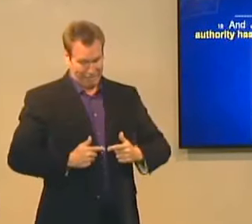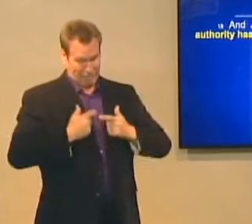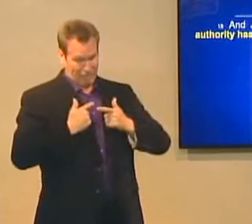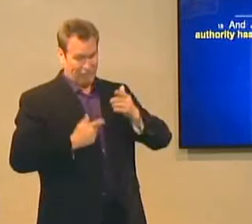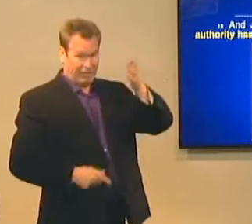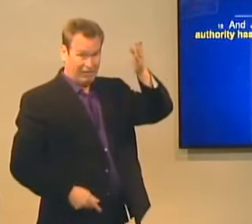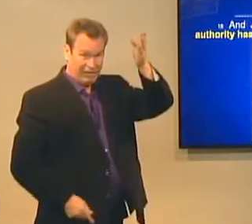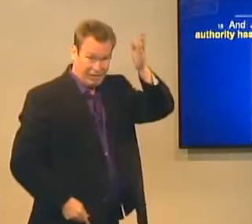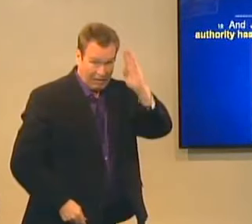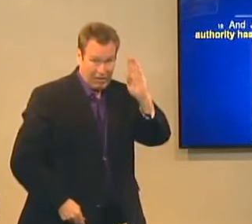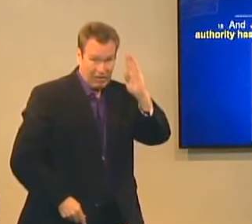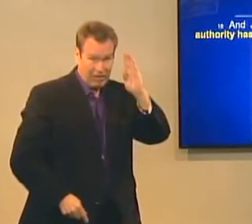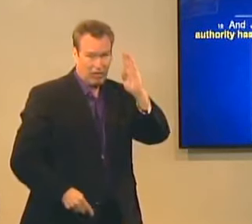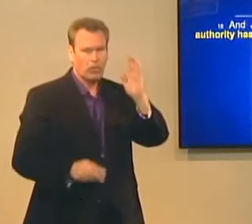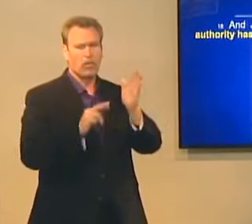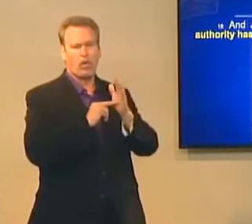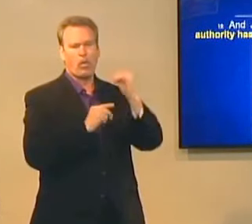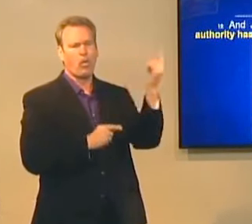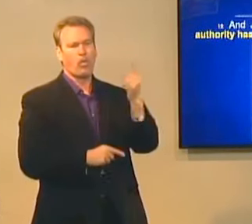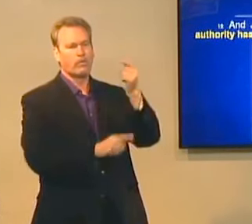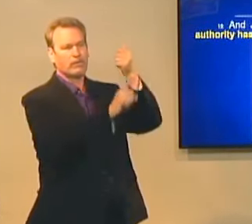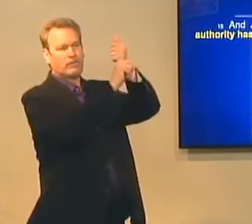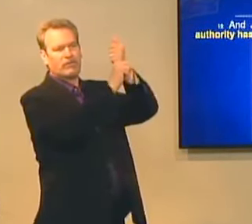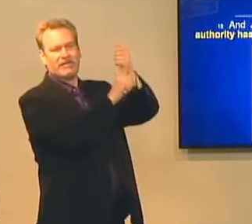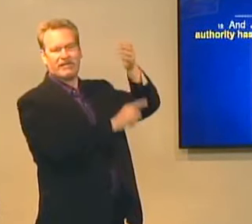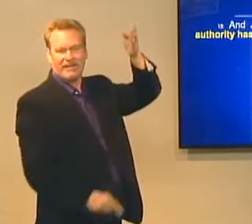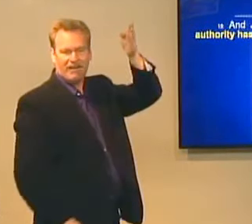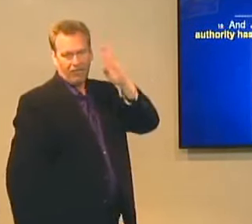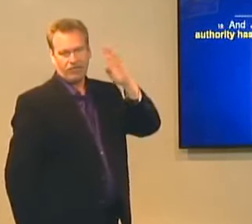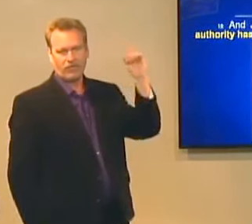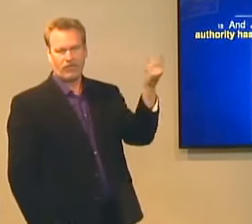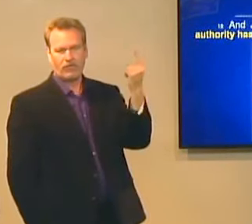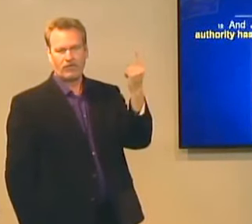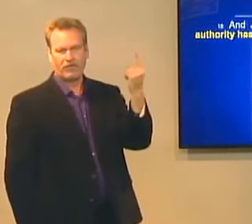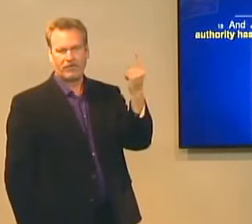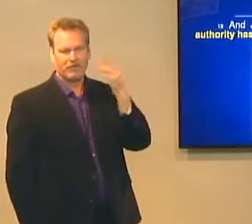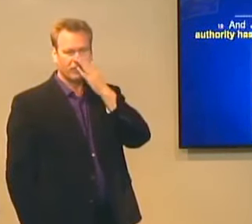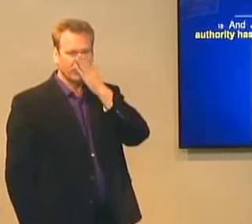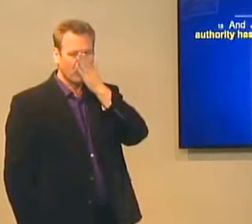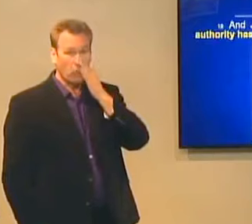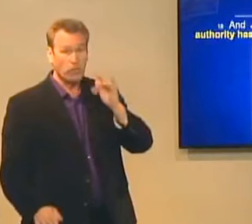The idea of living God. Means the one and only. Means he alone is God.